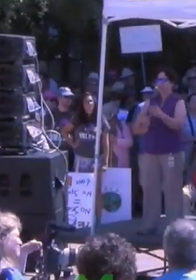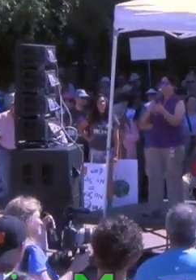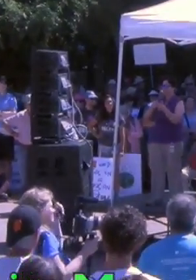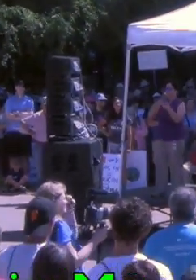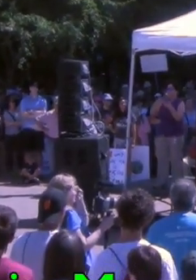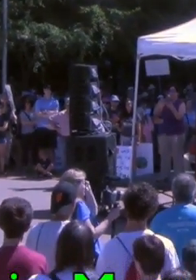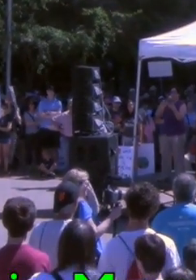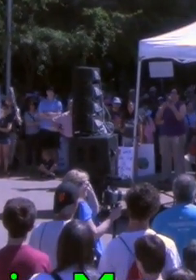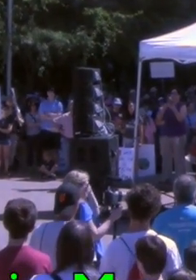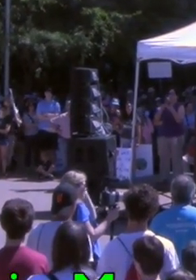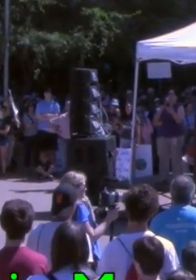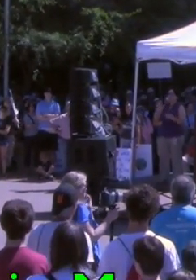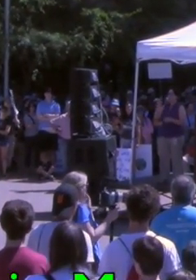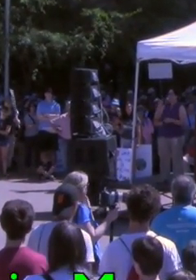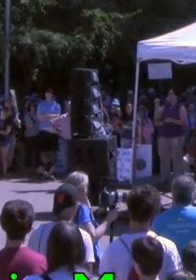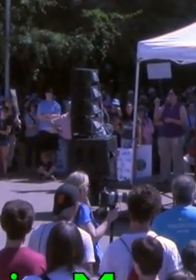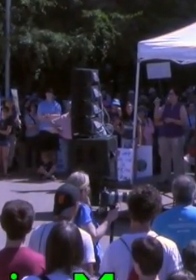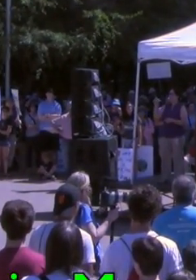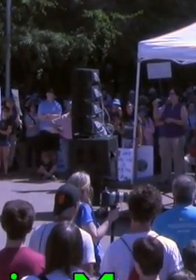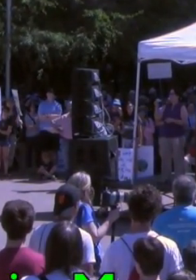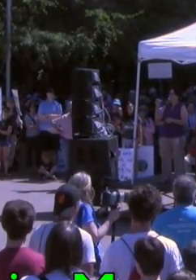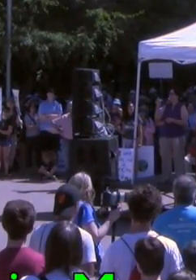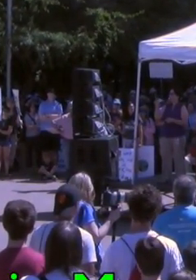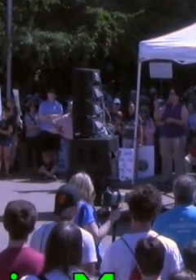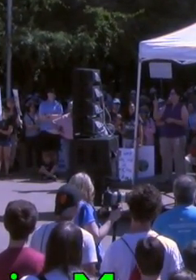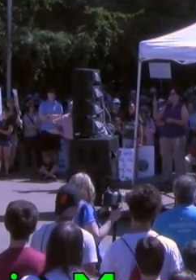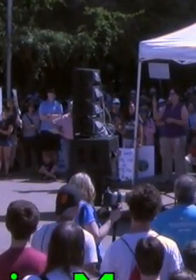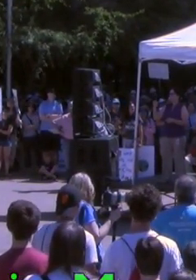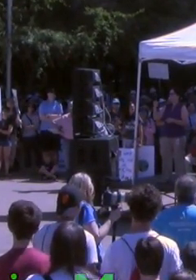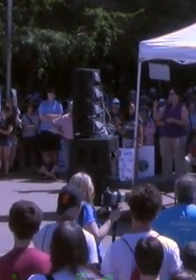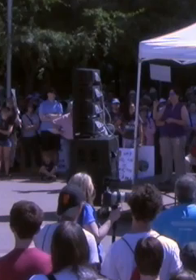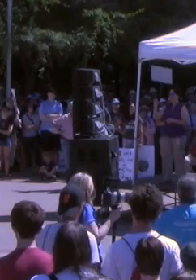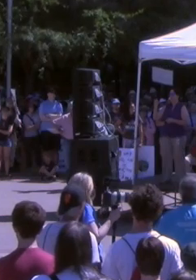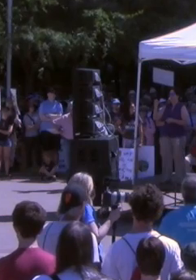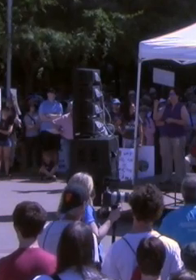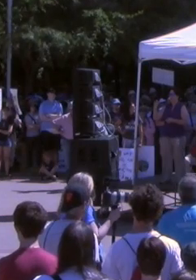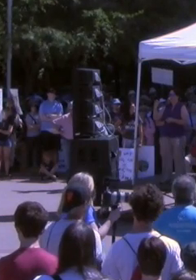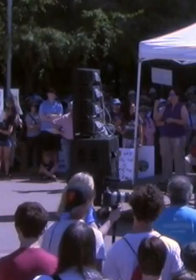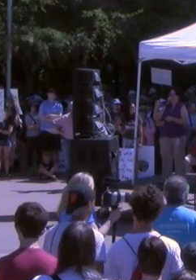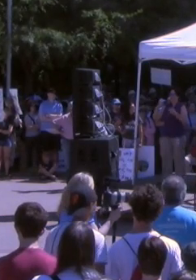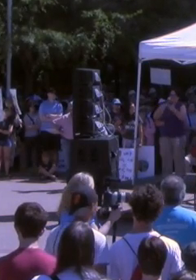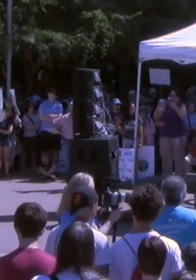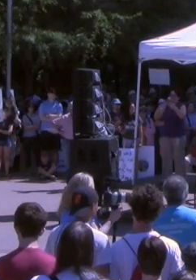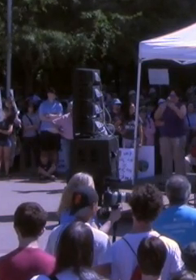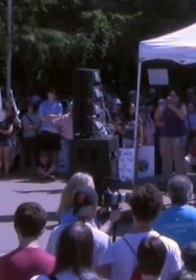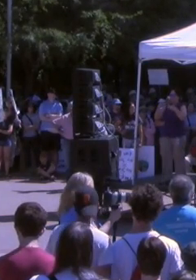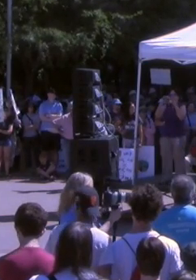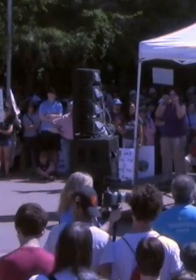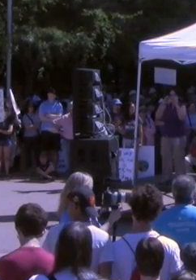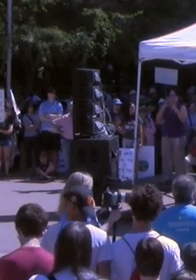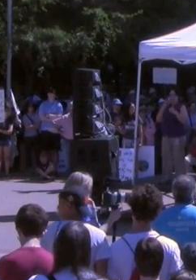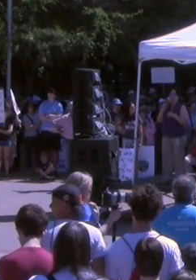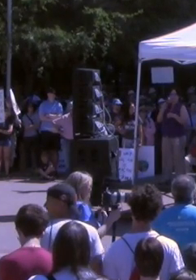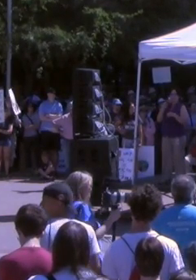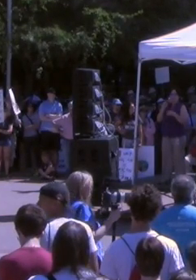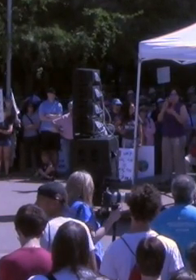Next up, we have Dr. Roger Falcone, who is a physics professor at the University of California,